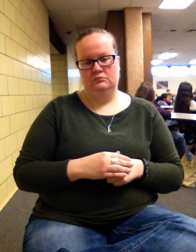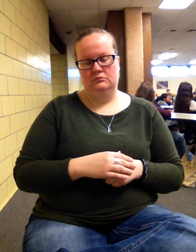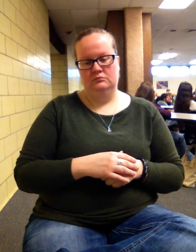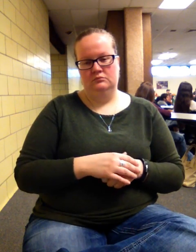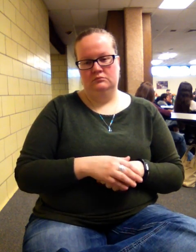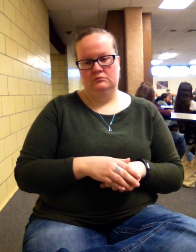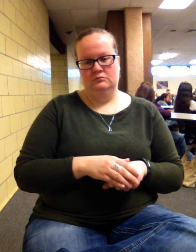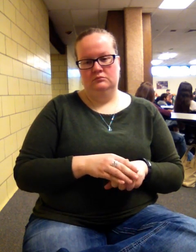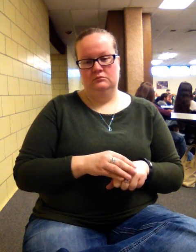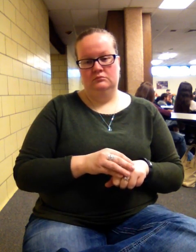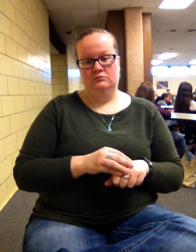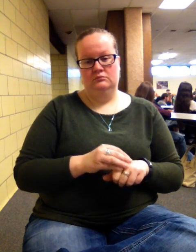Everybody good so far?